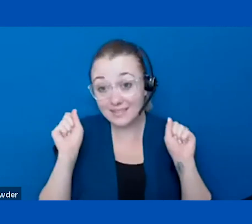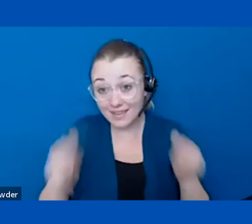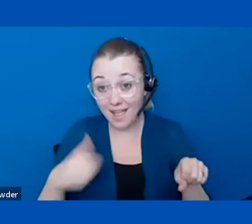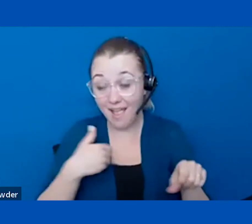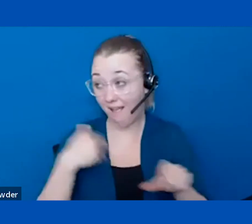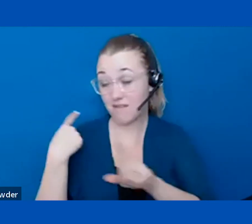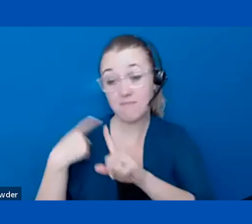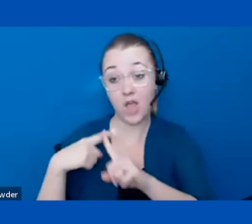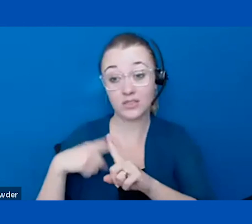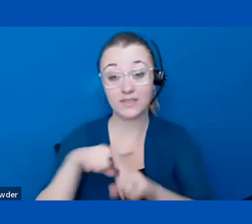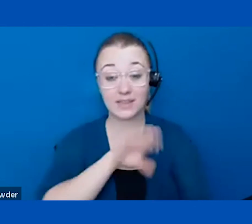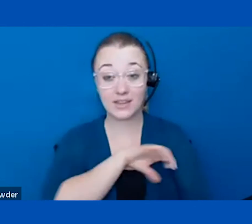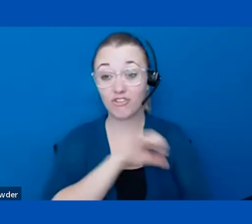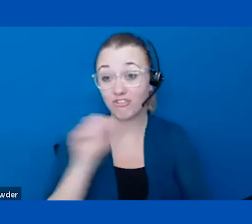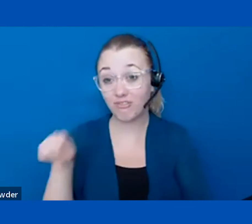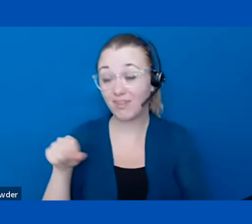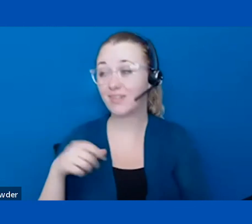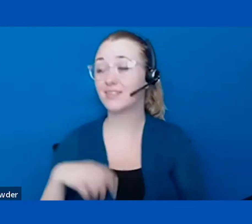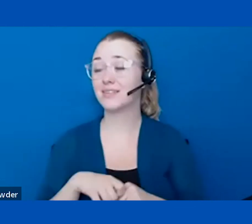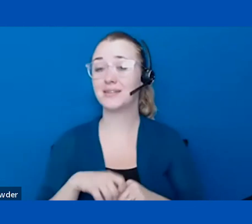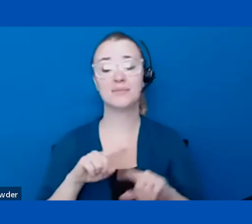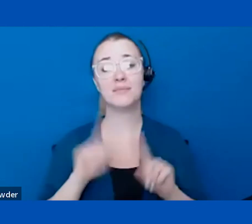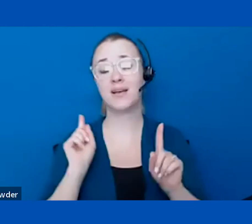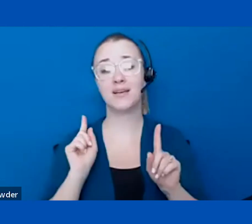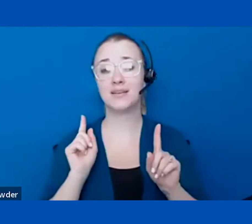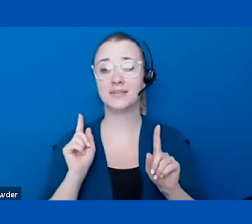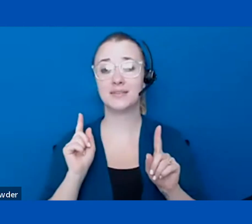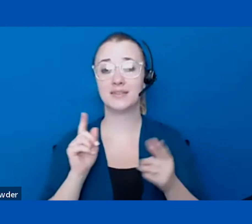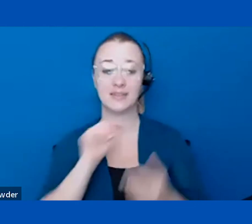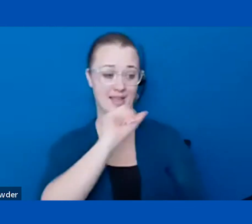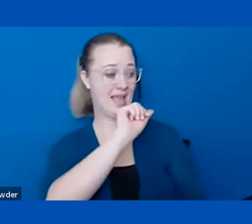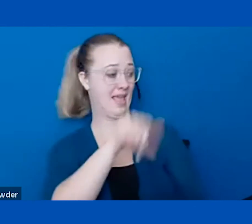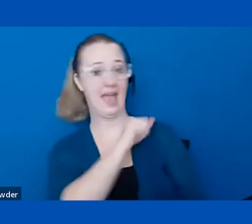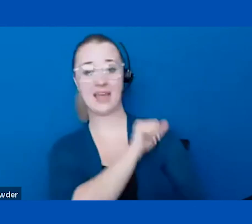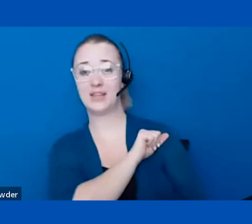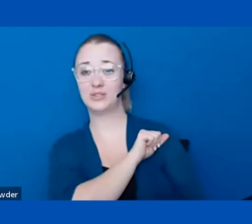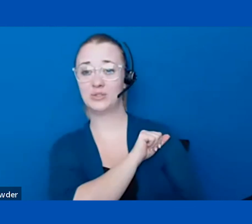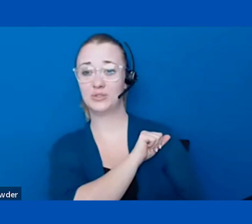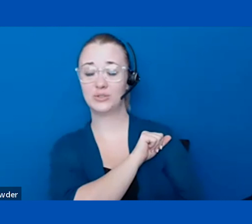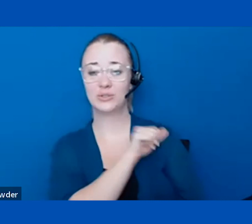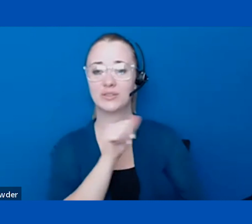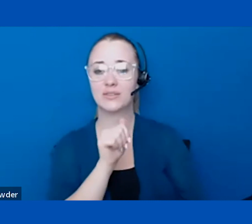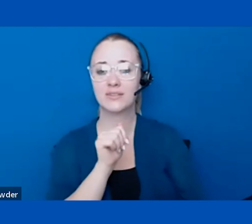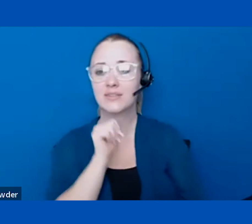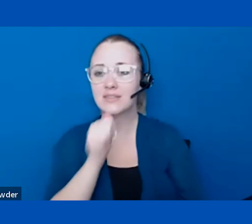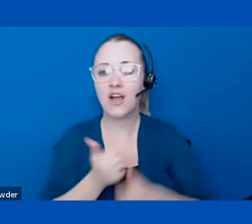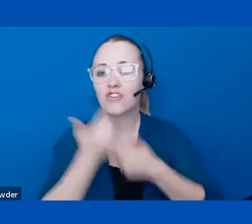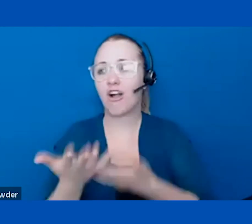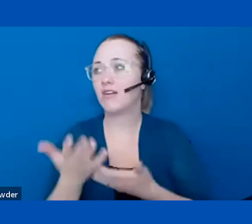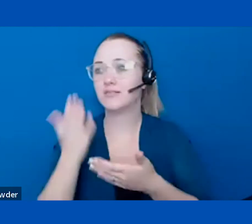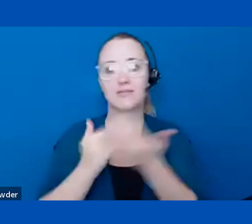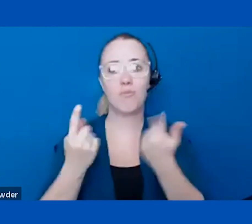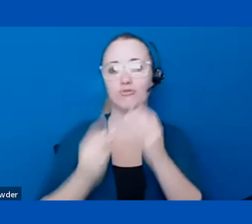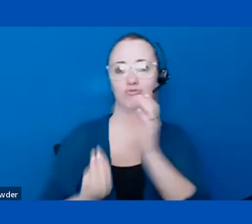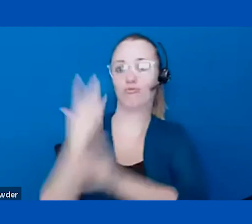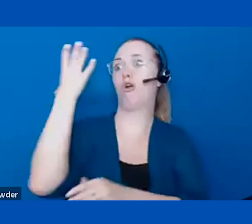but honestly, attitude isn't going to make somebody grow into a taller person, right?